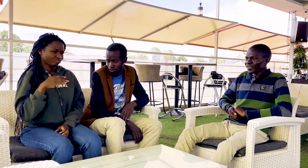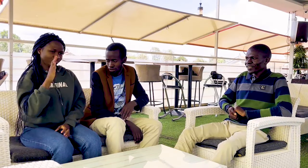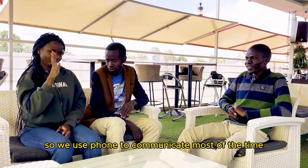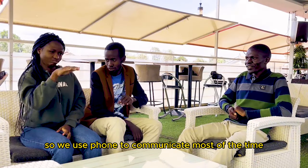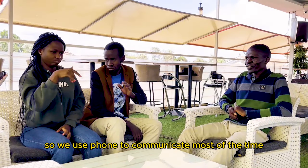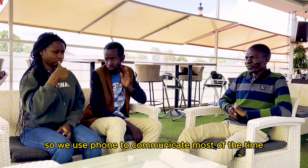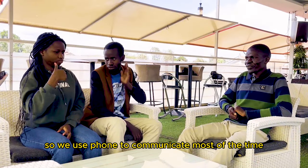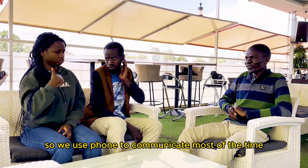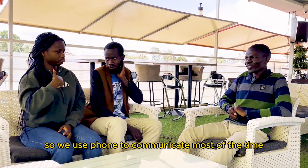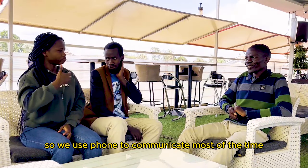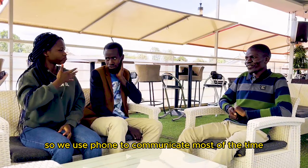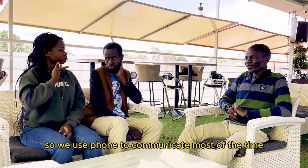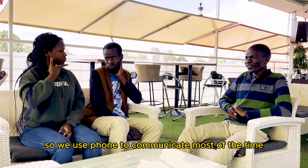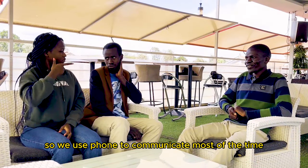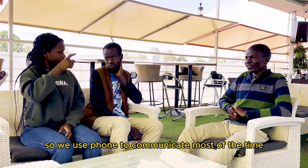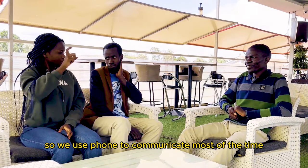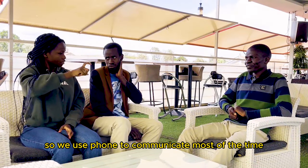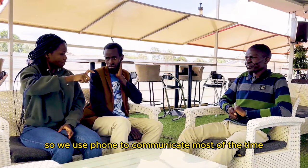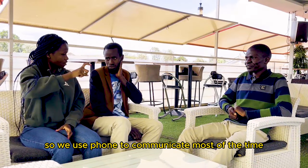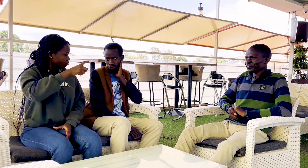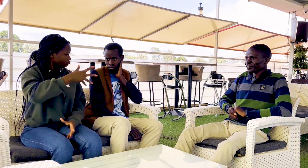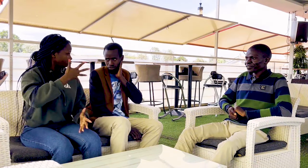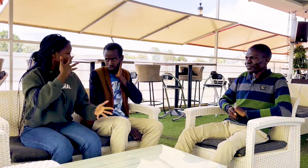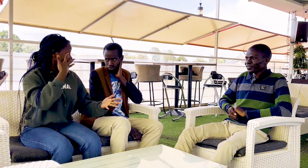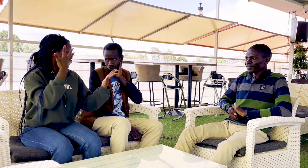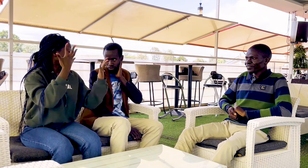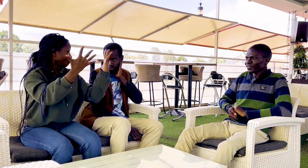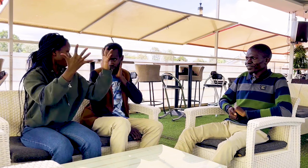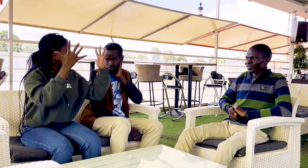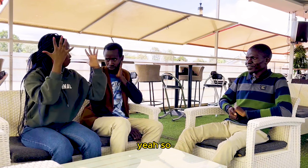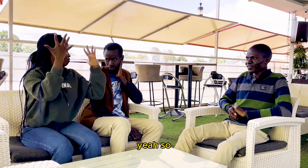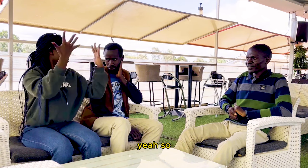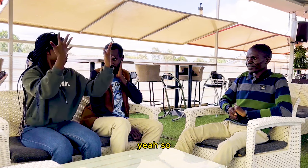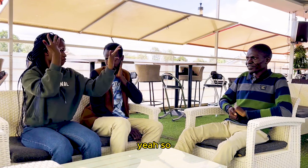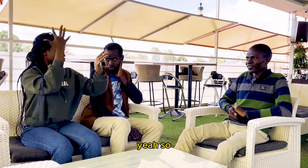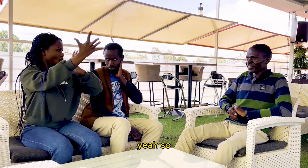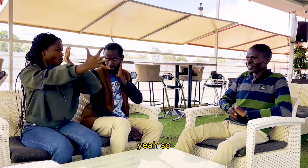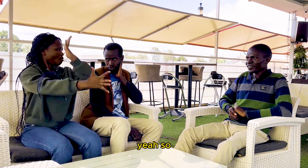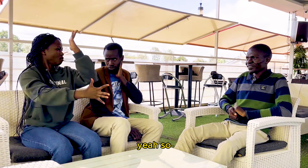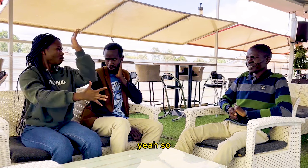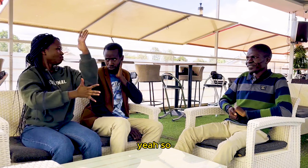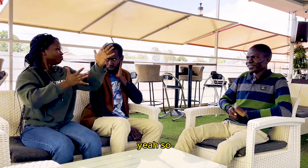So, we use phone to communicate most of the time, yeah, so